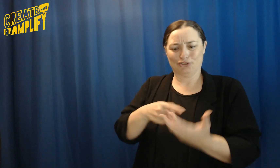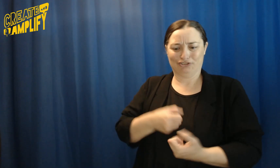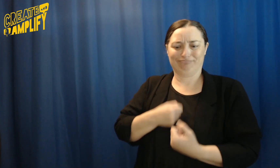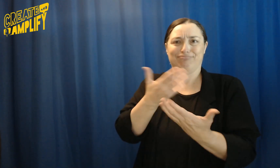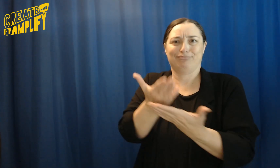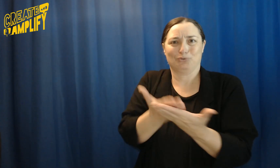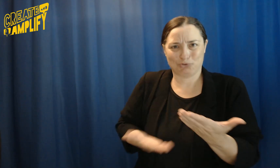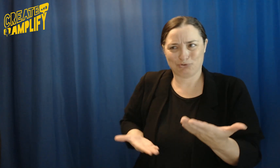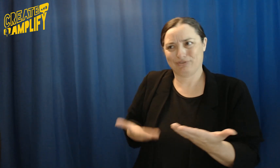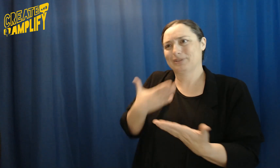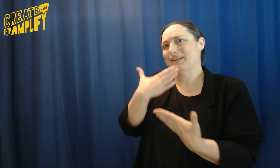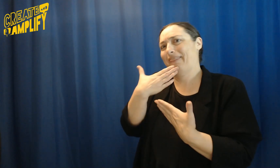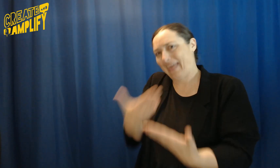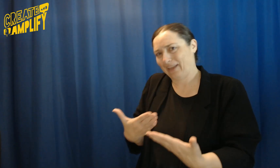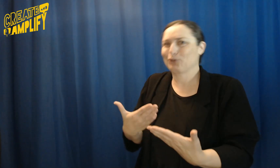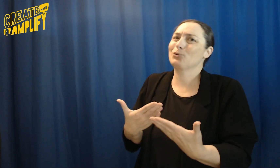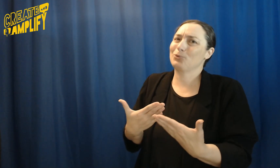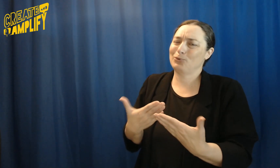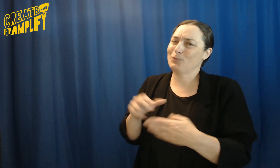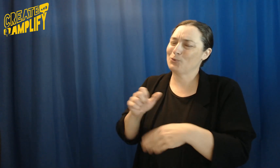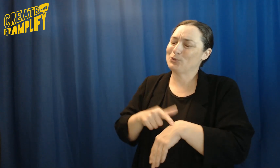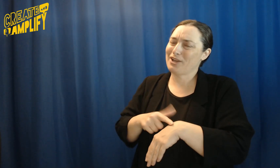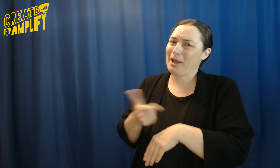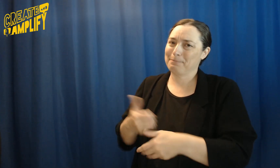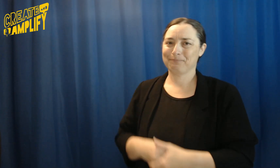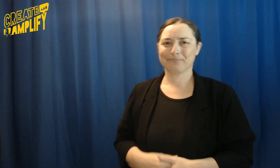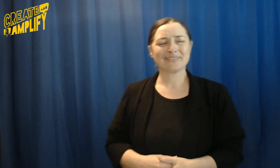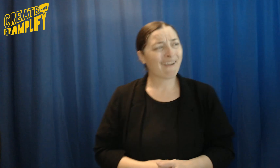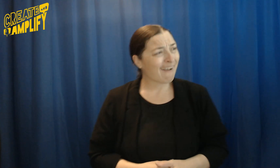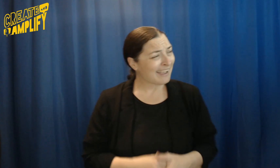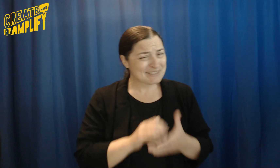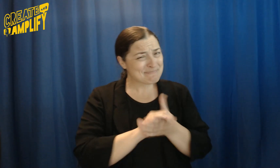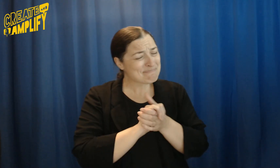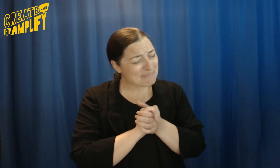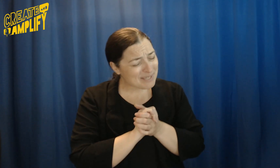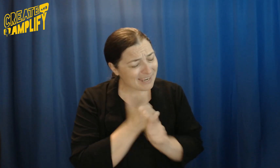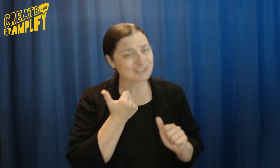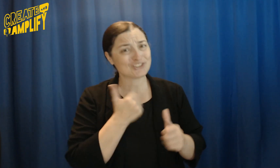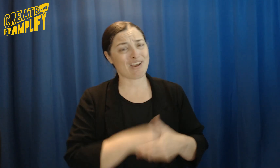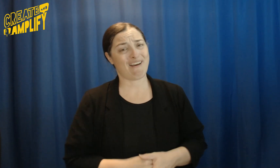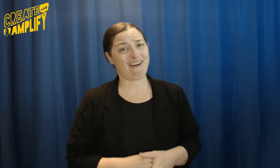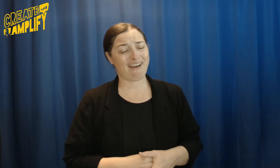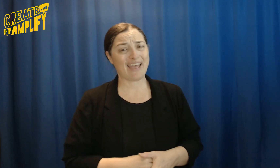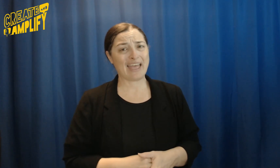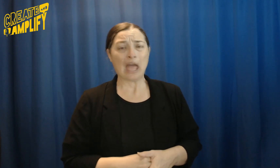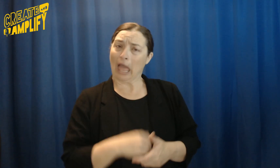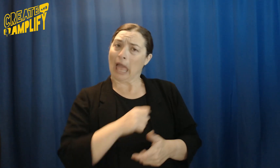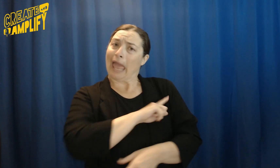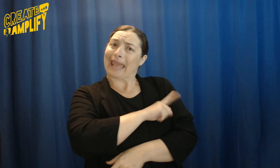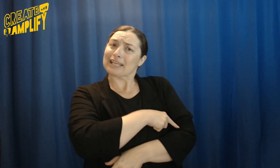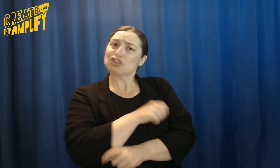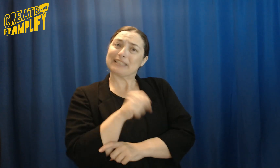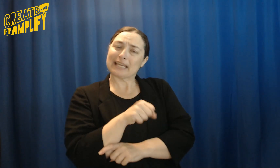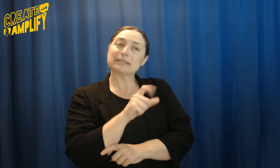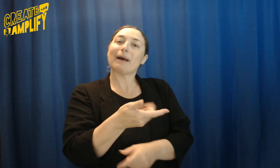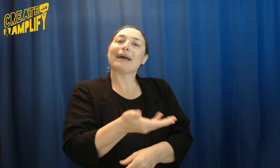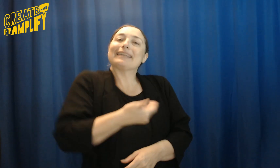you so much for spending some time with me. It's been such a pleasure, and it does take energy, but also gives energy. I